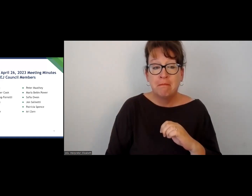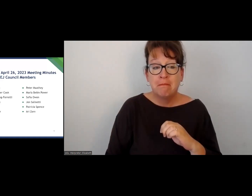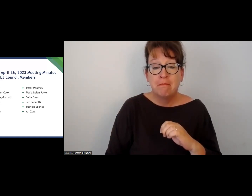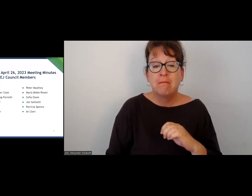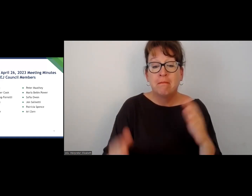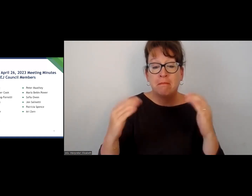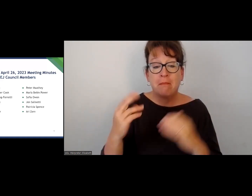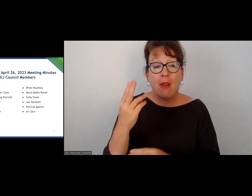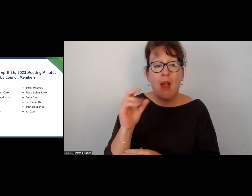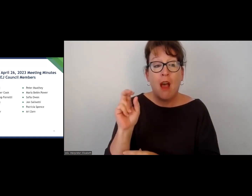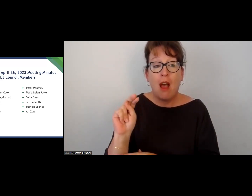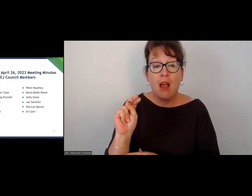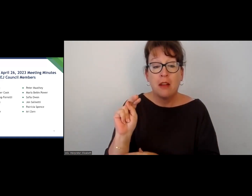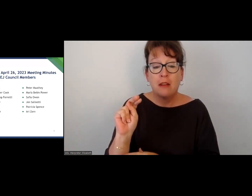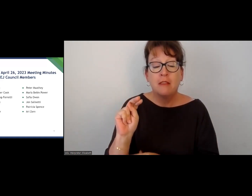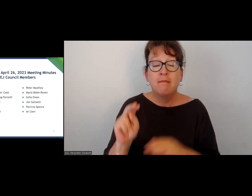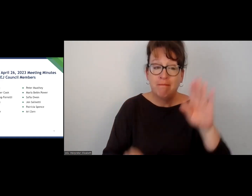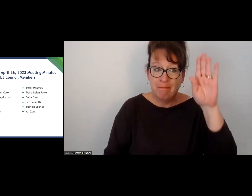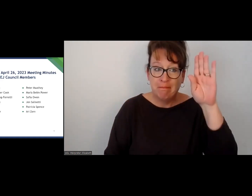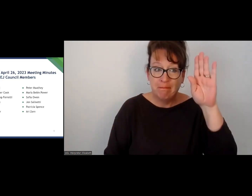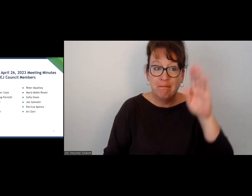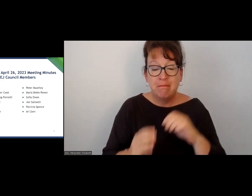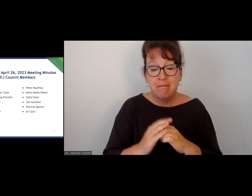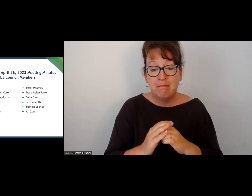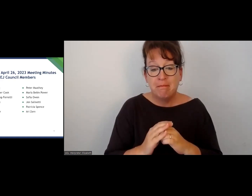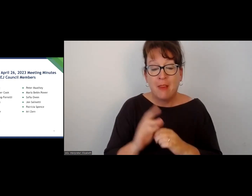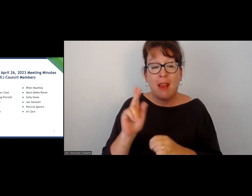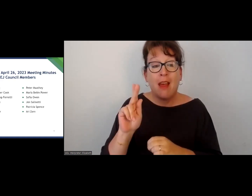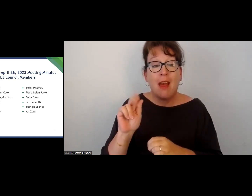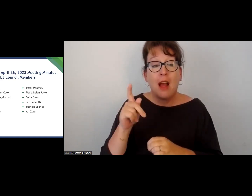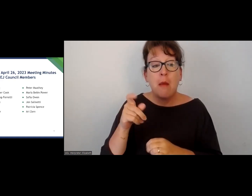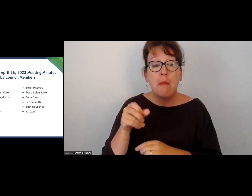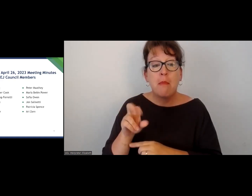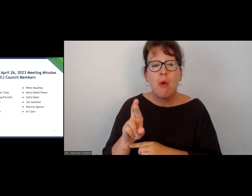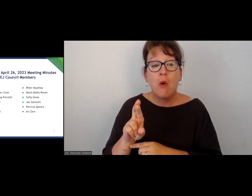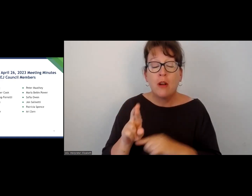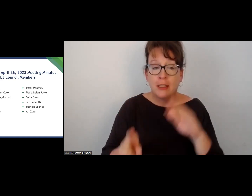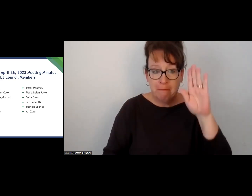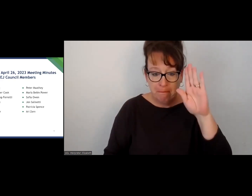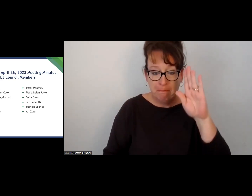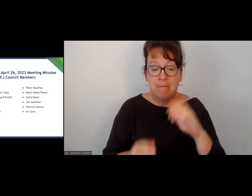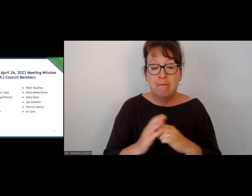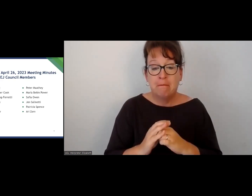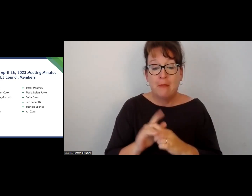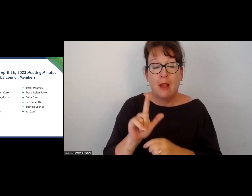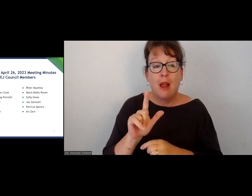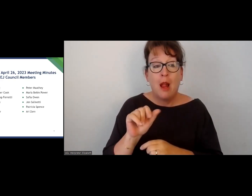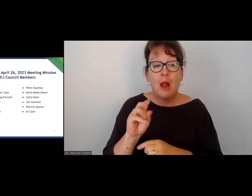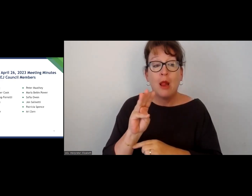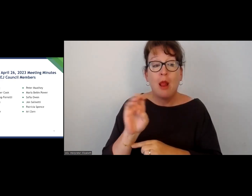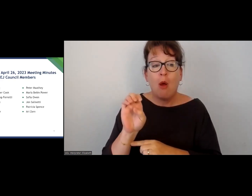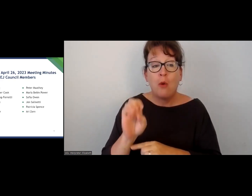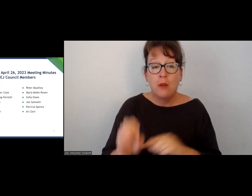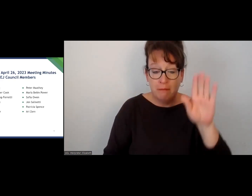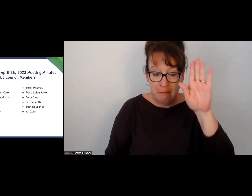Caroline Hahn. Here. Namrita Kapoor. Here. Lydia Lowe.